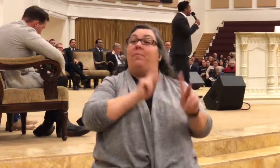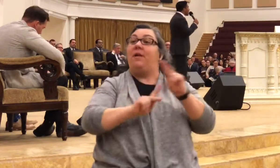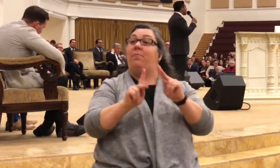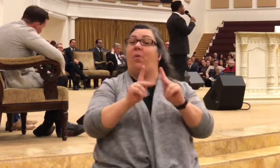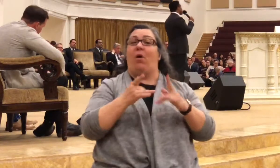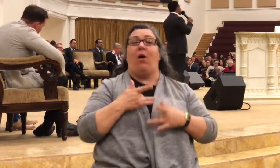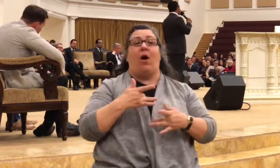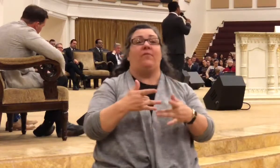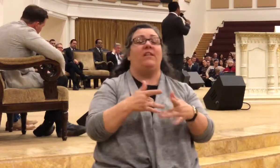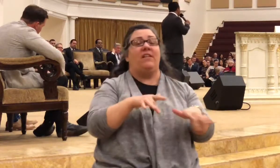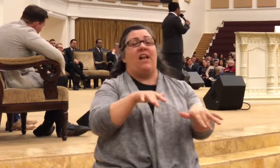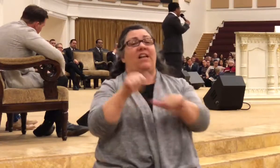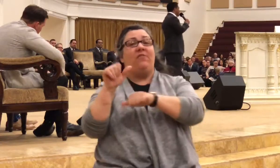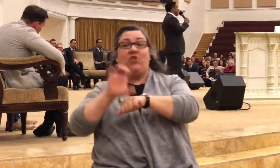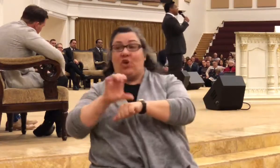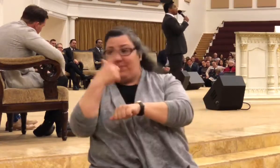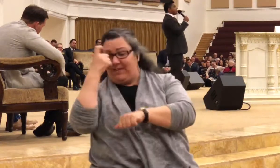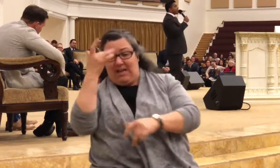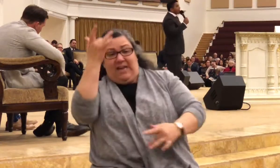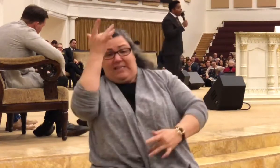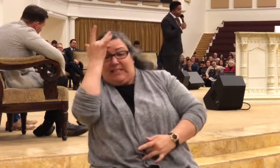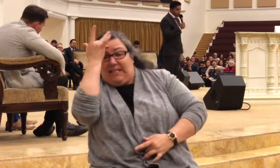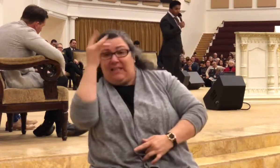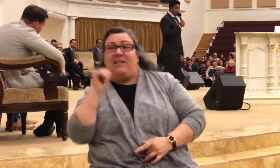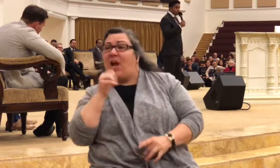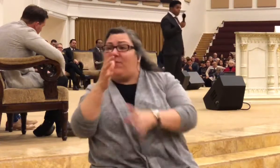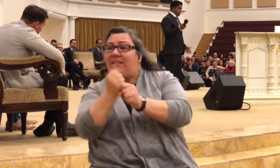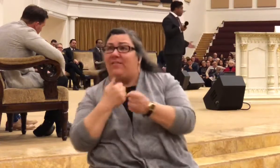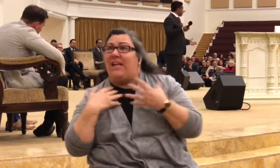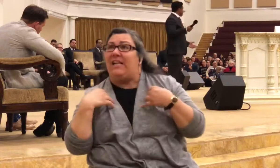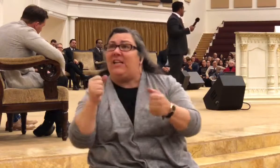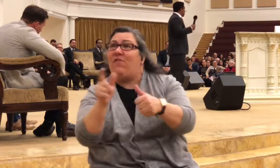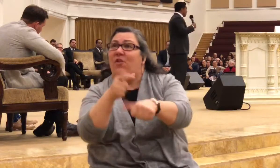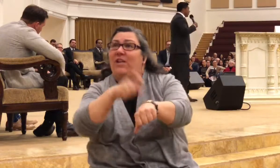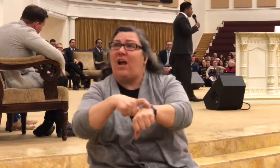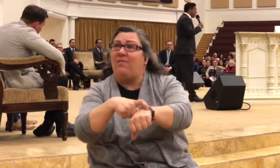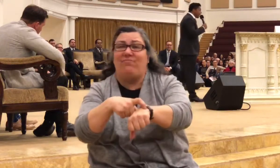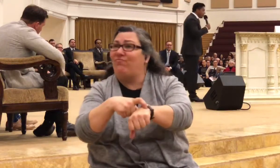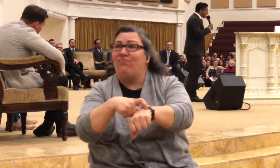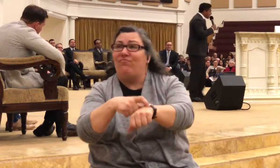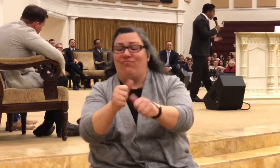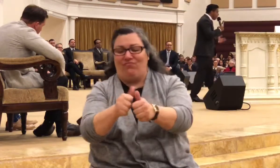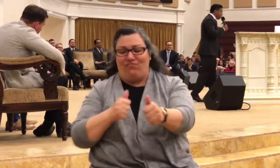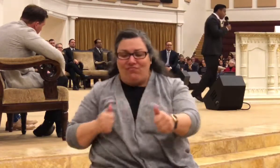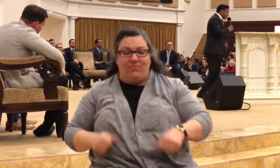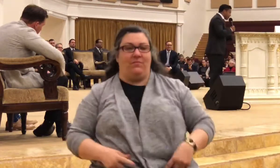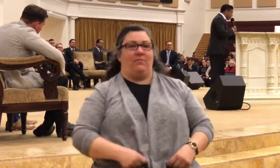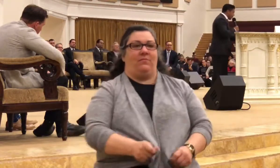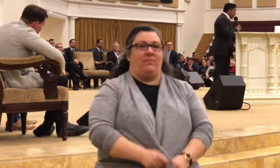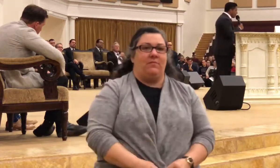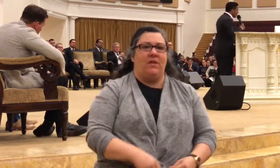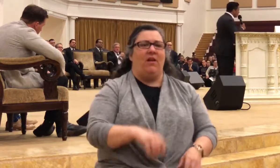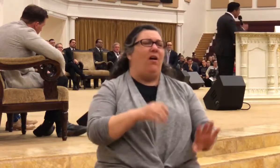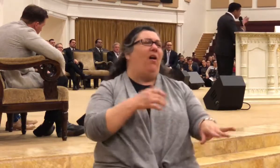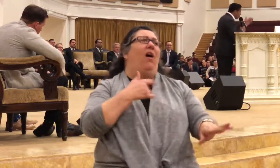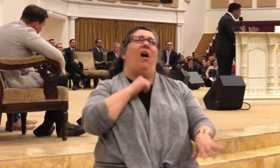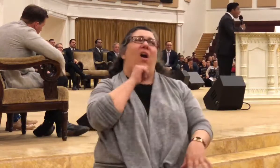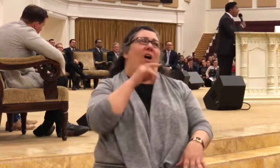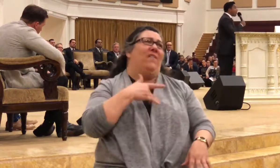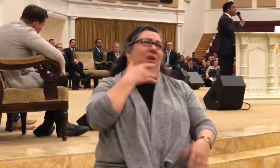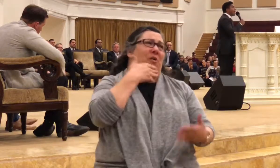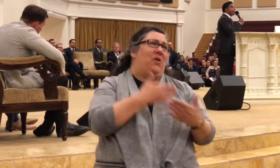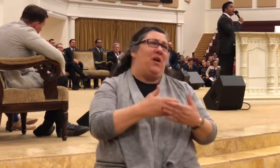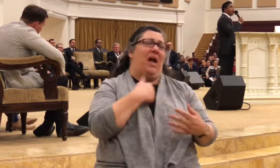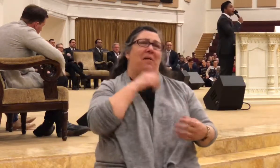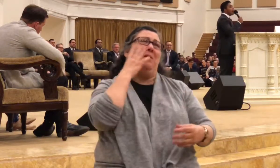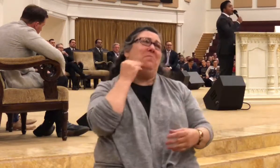because they got sick and didn't get healed the first time. People leave because, oh man, it just don't feel good. I'm going through a